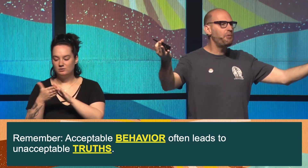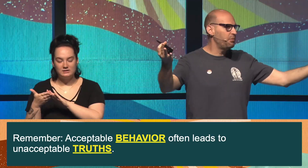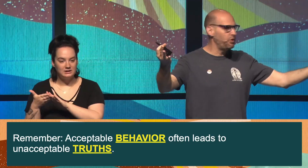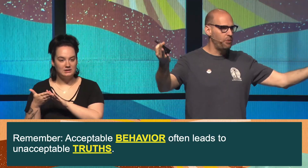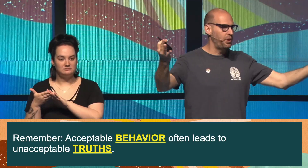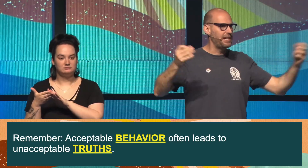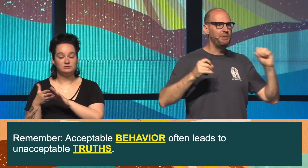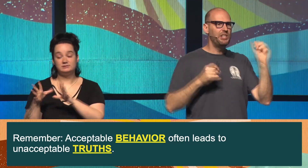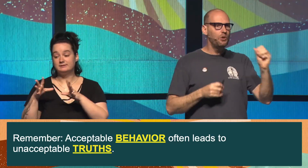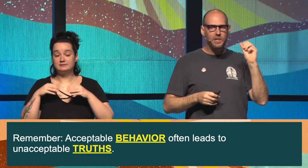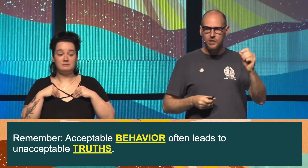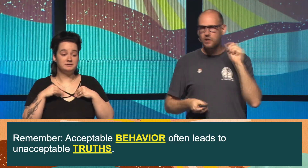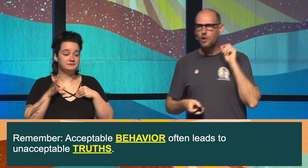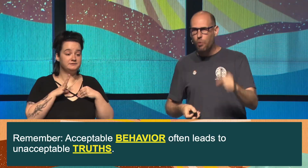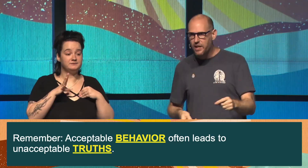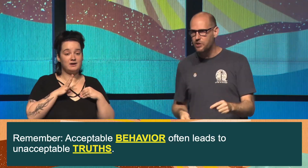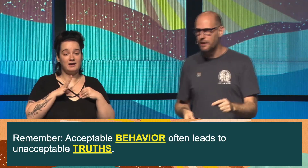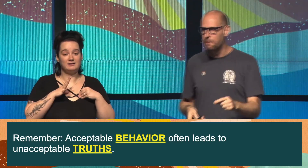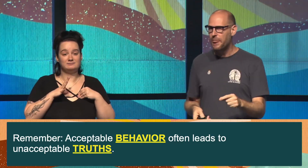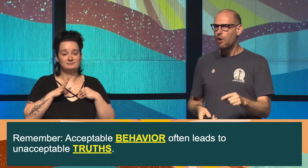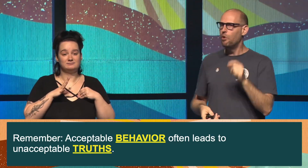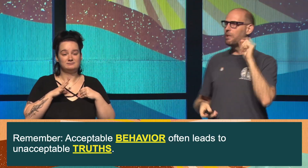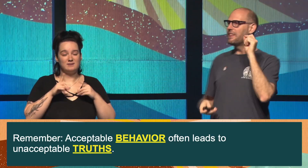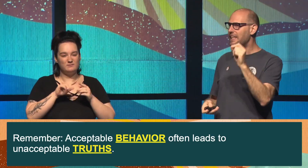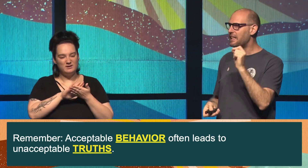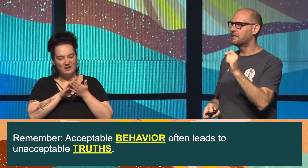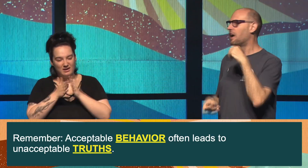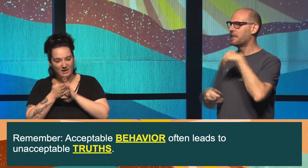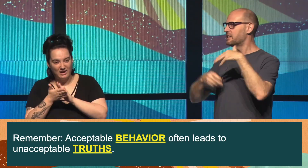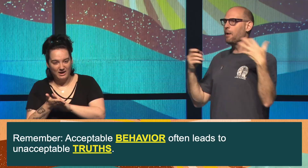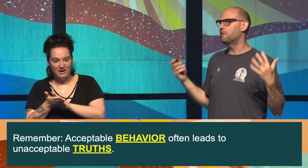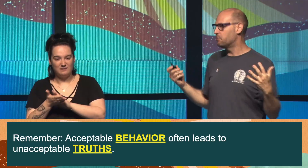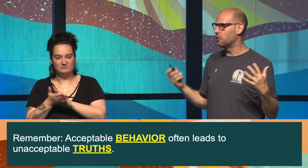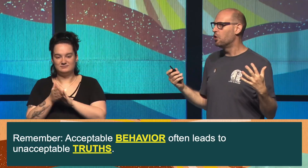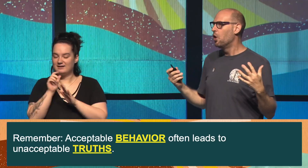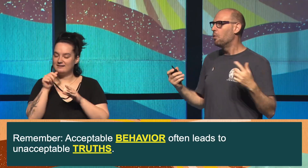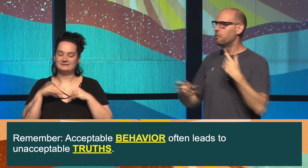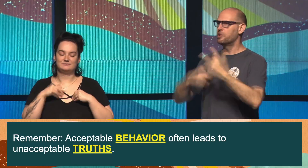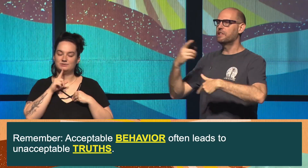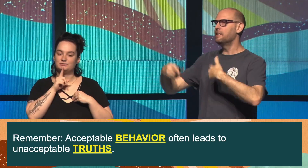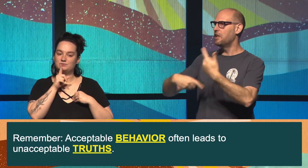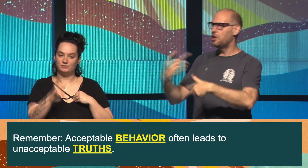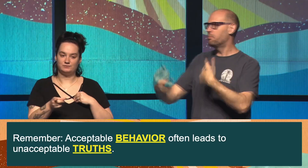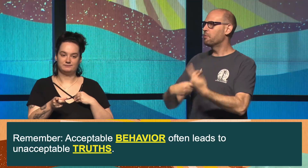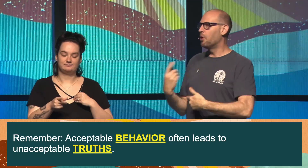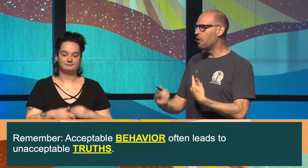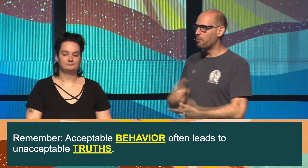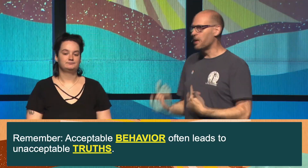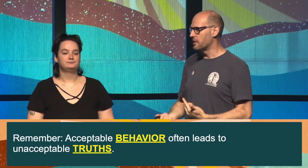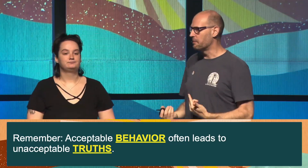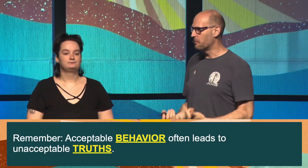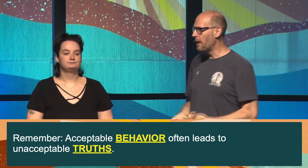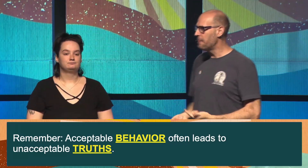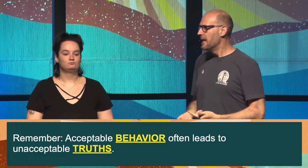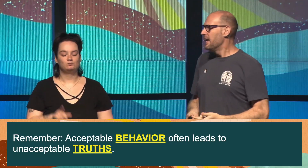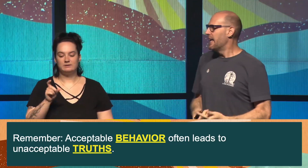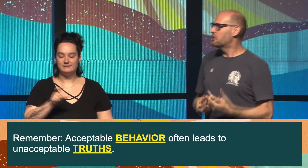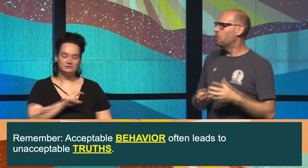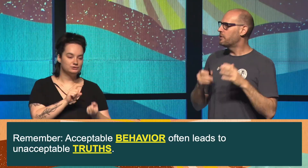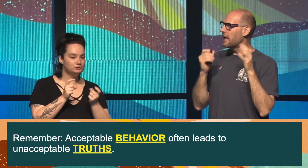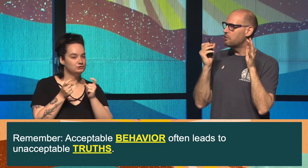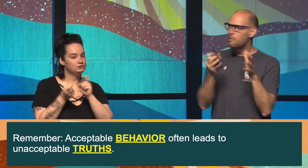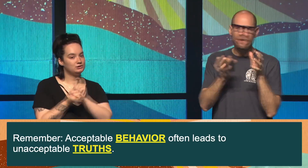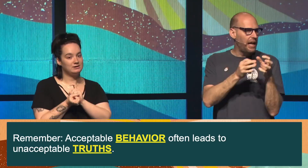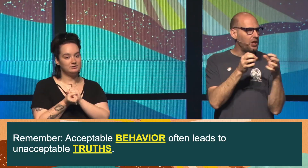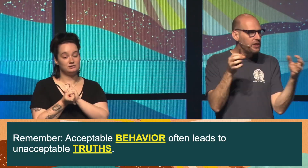just acceptable at one point in time. Until we start to question what we think is acceptable, we will just continue to promote oppression, right? And